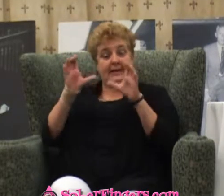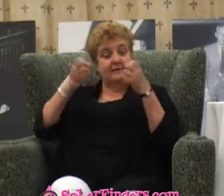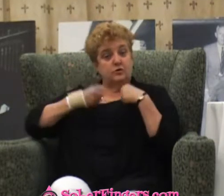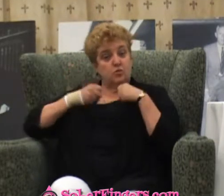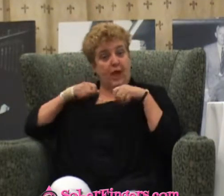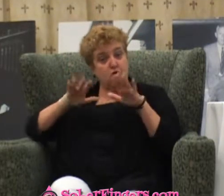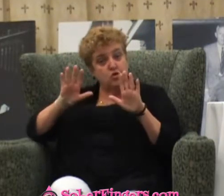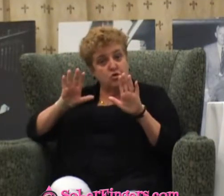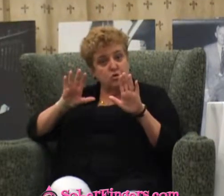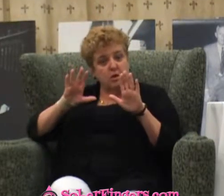surrender.